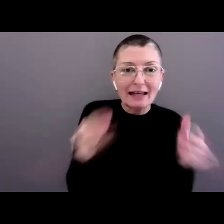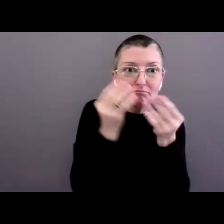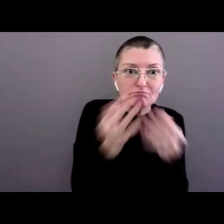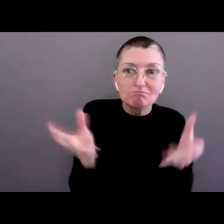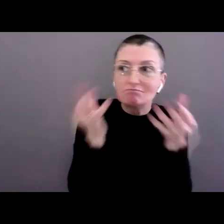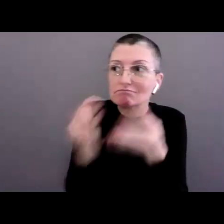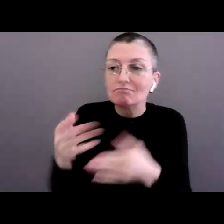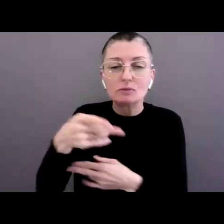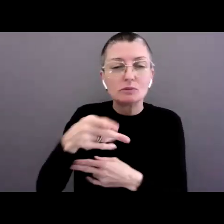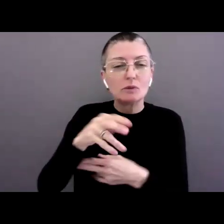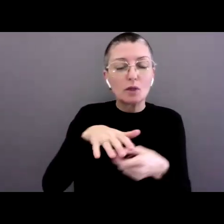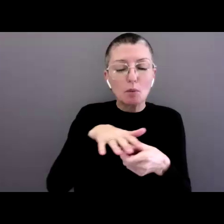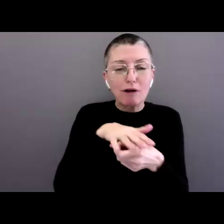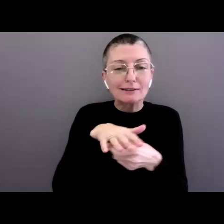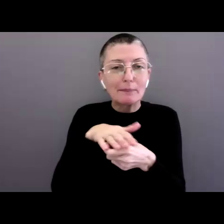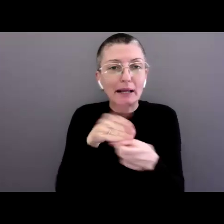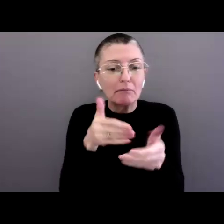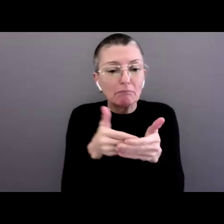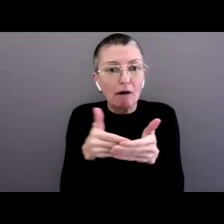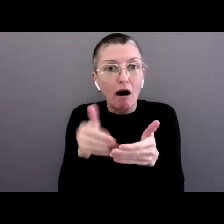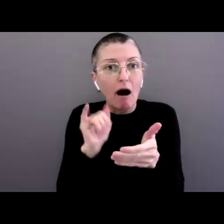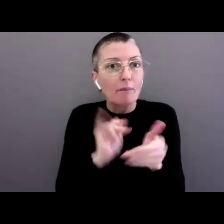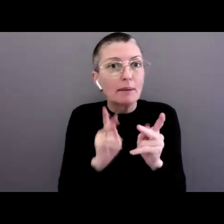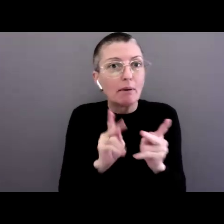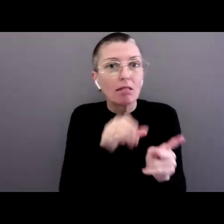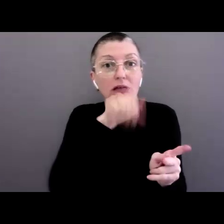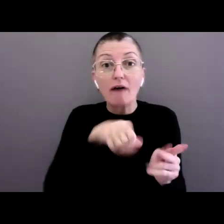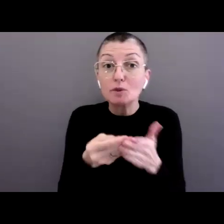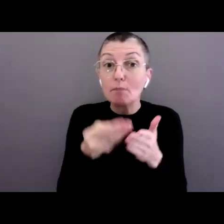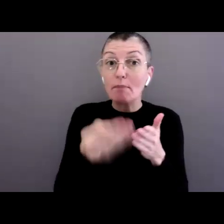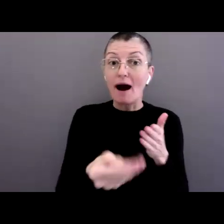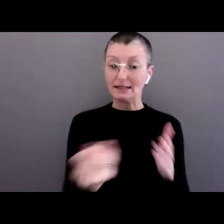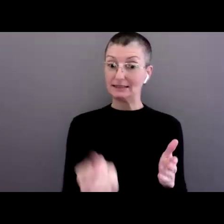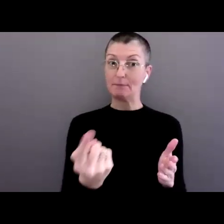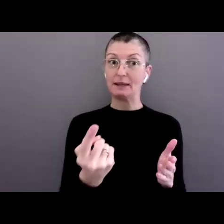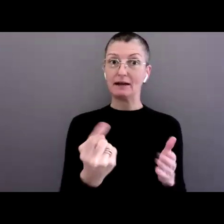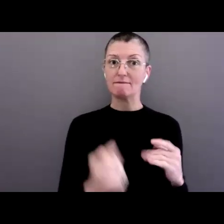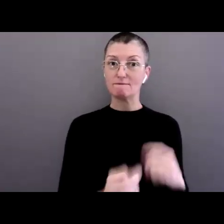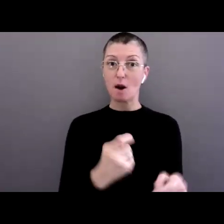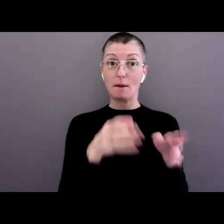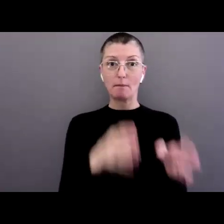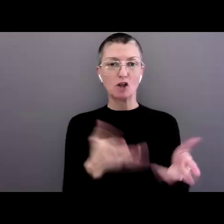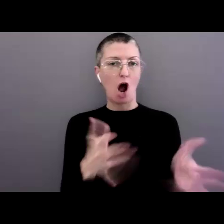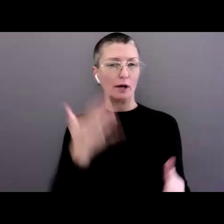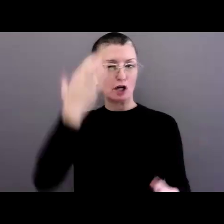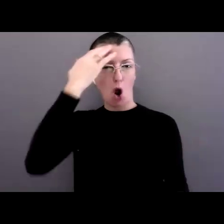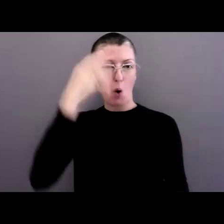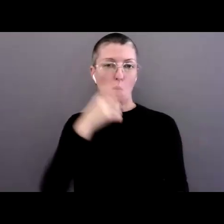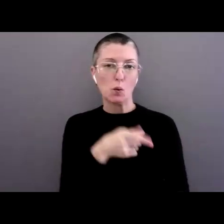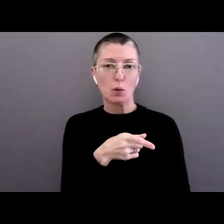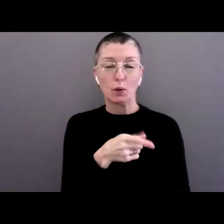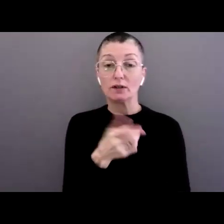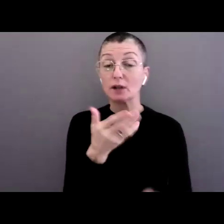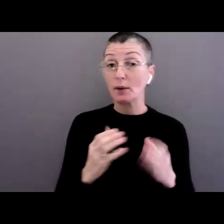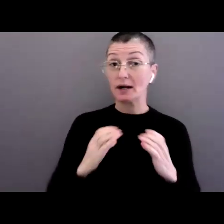better at growing and scaling your business because people love to buy from someone that they know. So 2 things happen. Either customers are